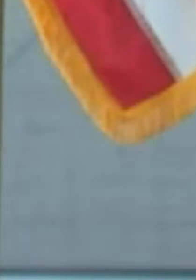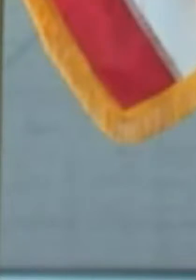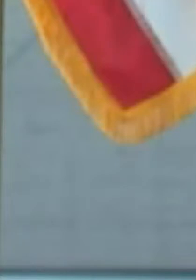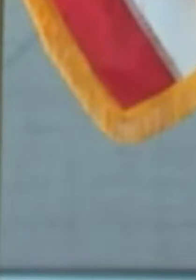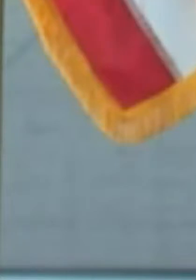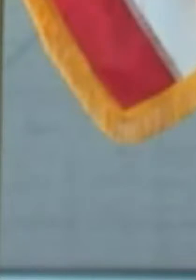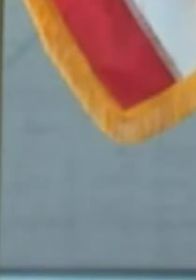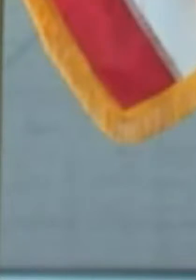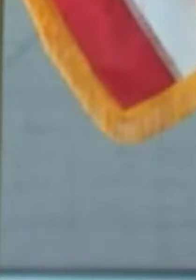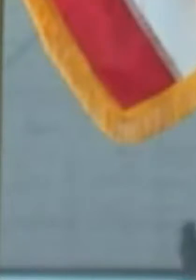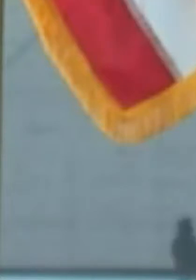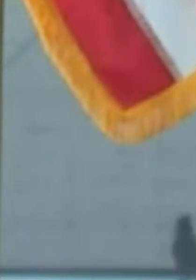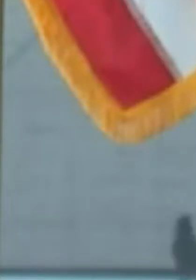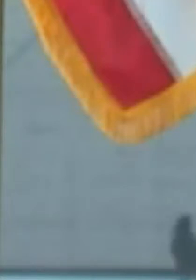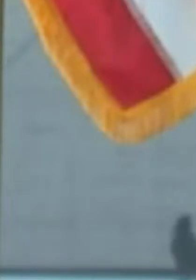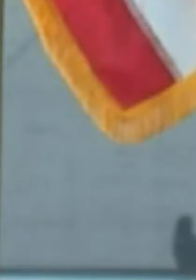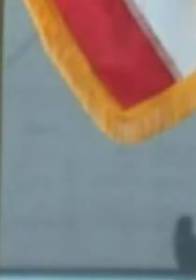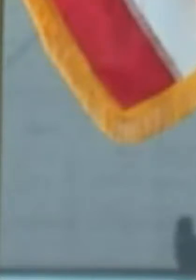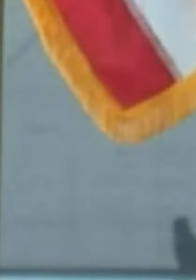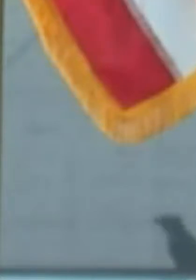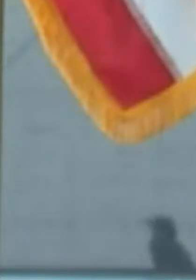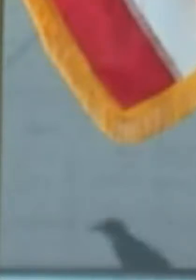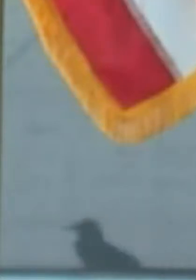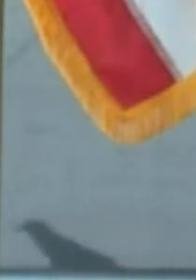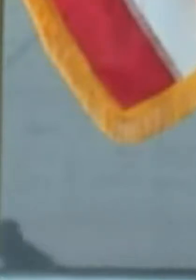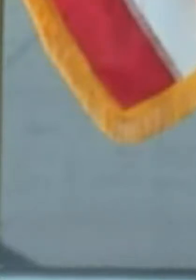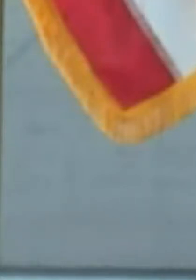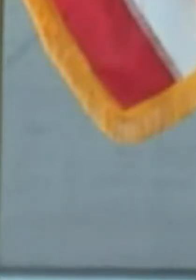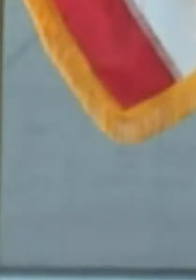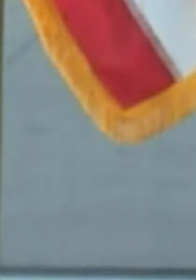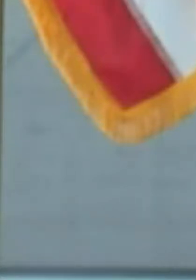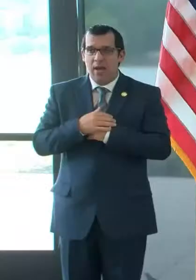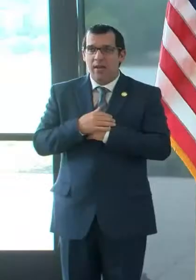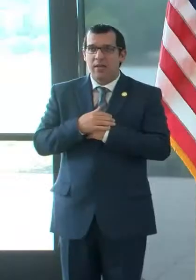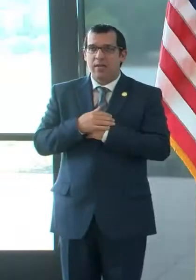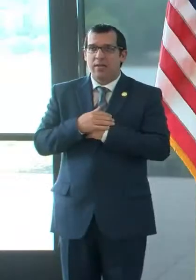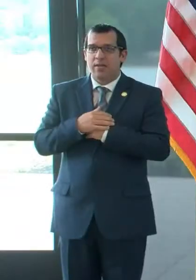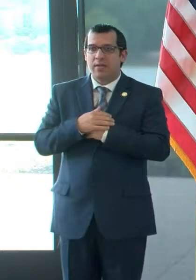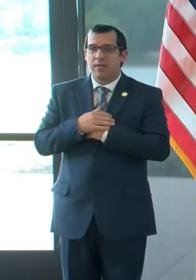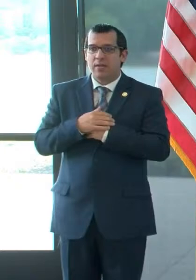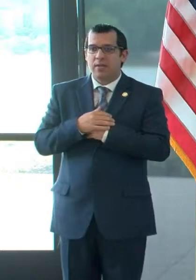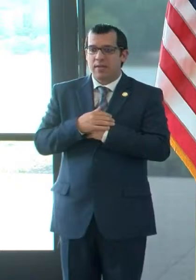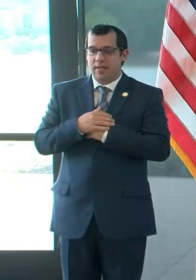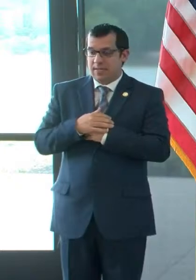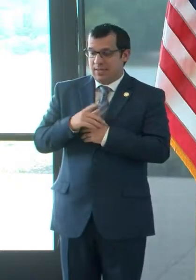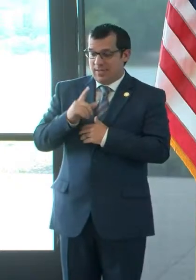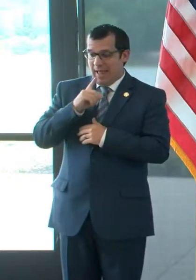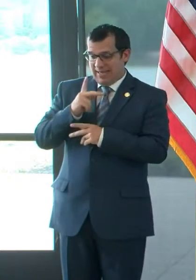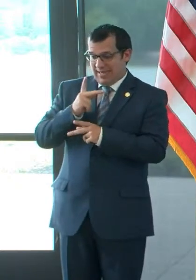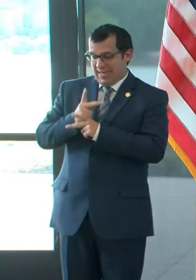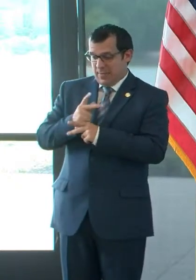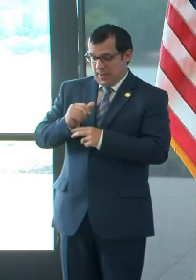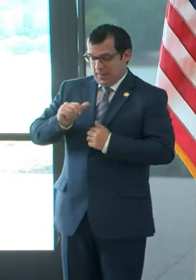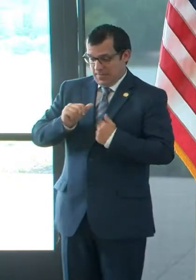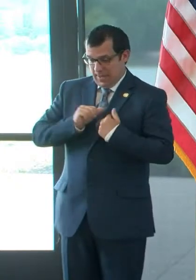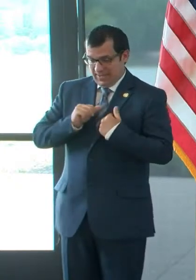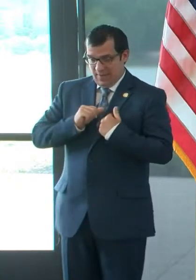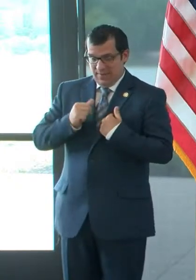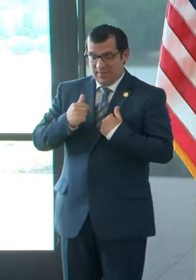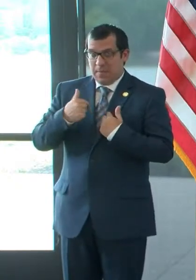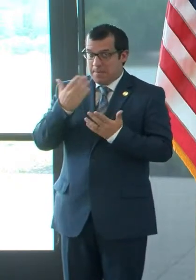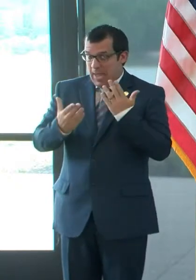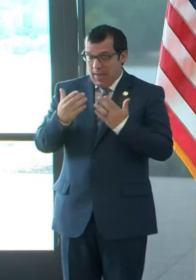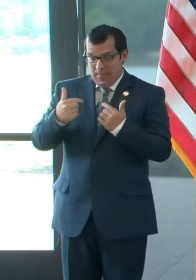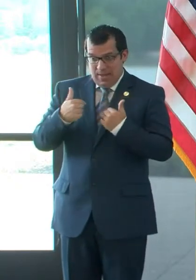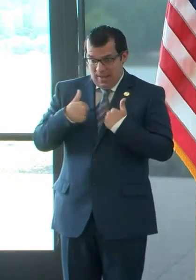that the reason we wear cloth face coverings is to keep ourselves, who may be infected and